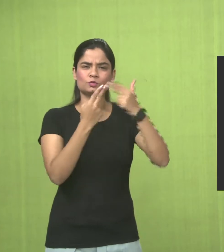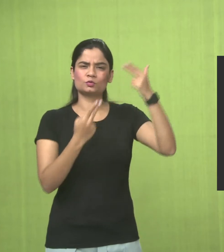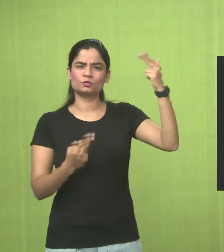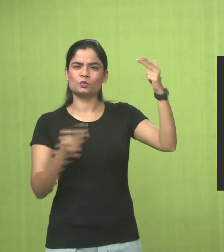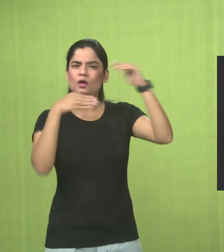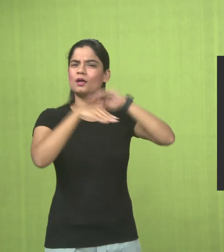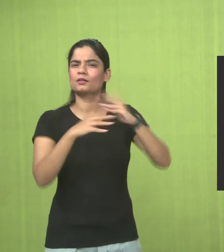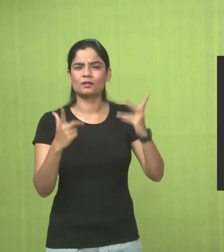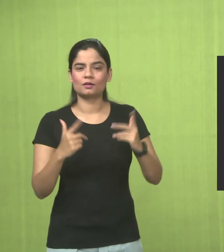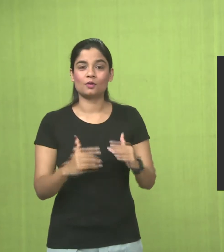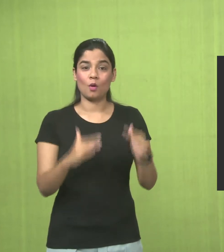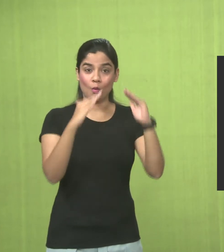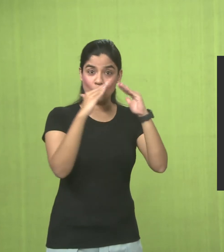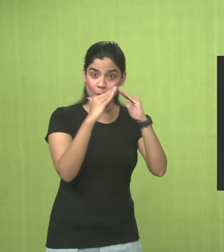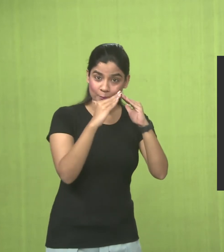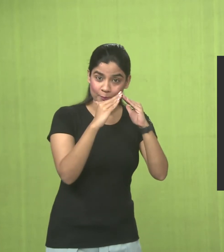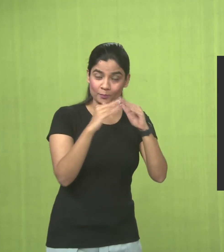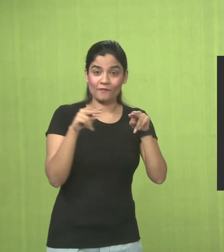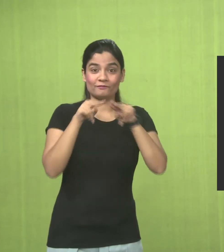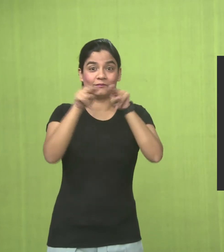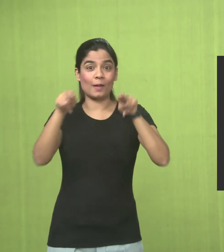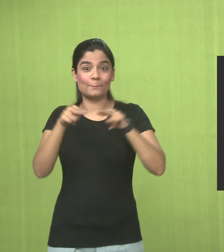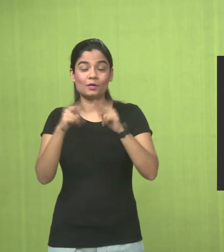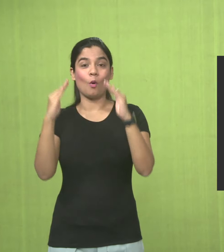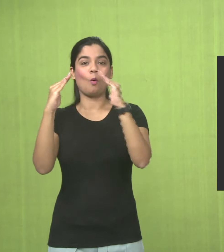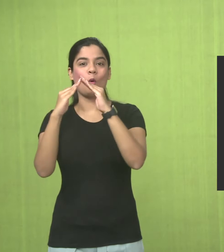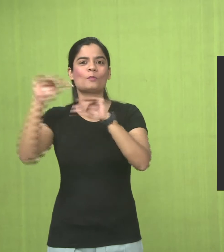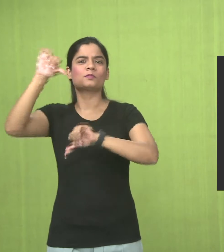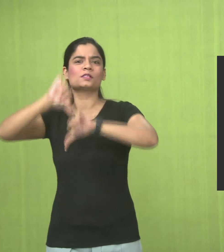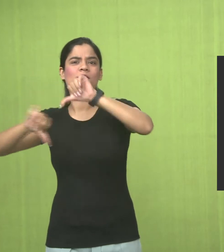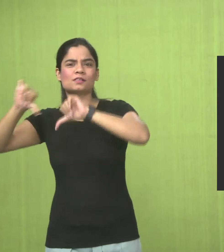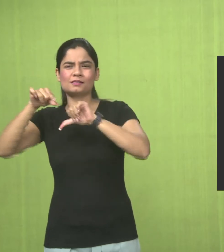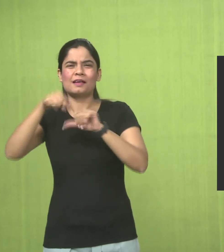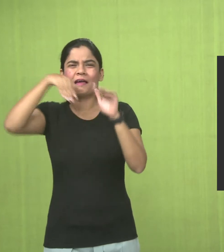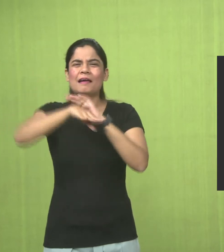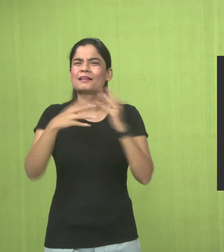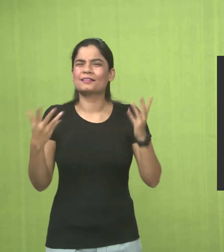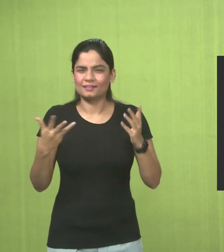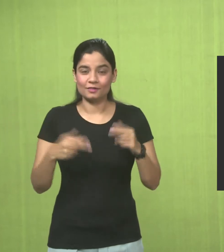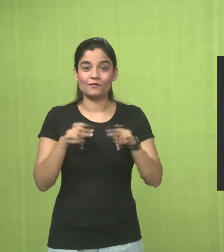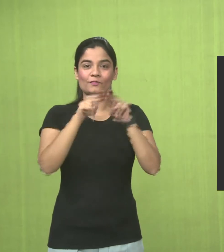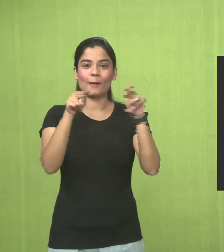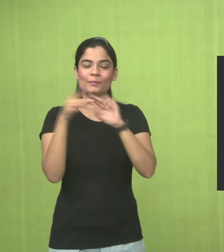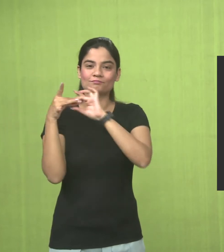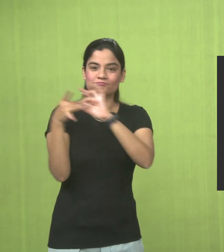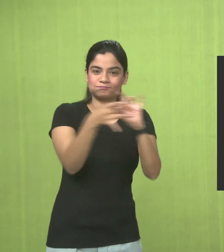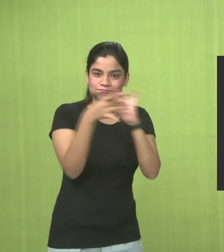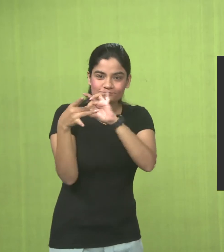home, family and home science. We will be discussing this chapter in depth.